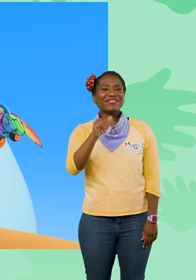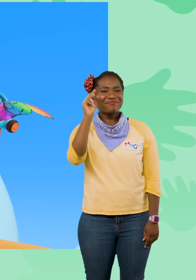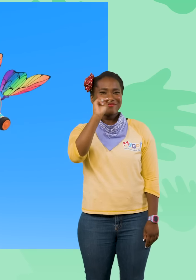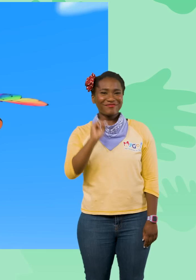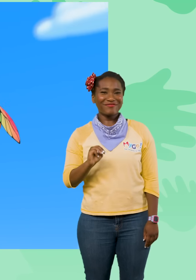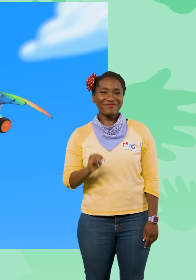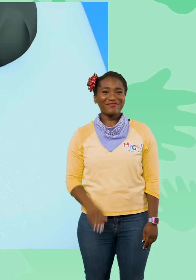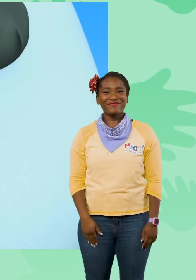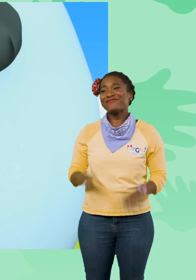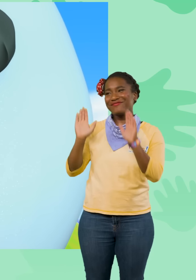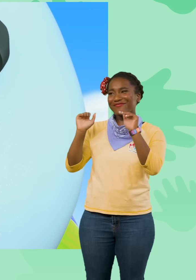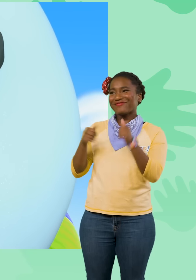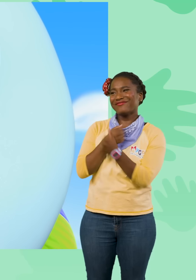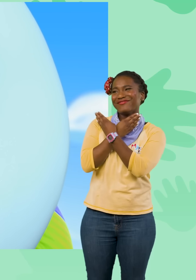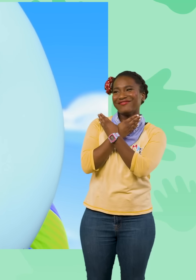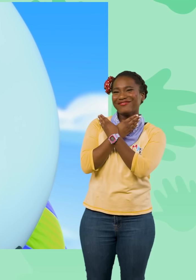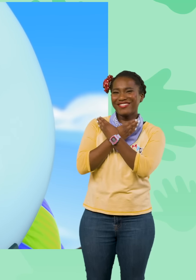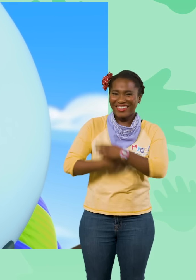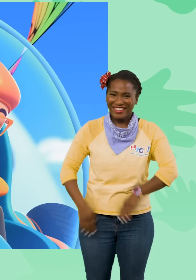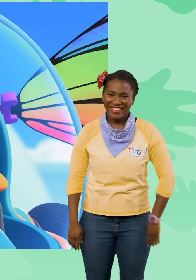Bye-bye, Mimi. Bye, Blippi.